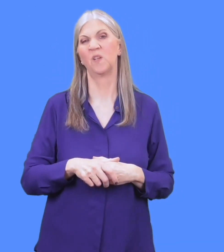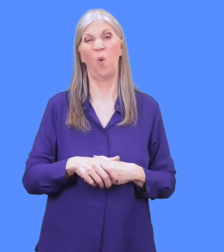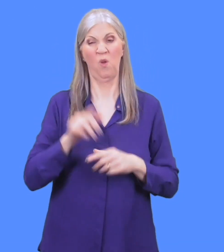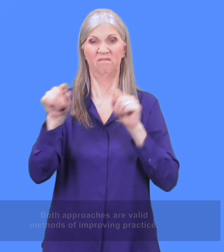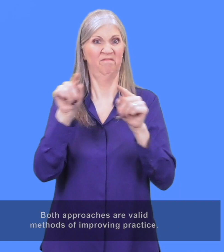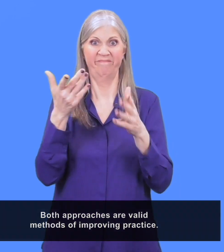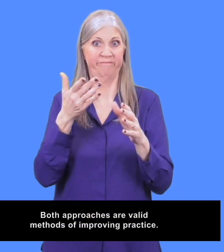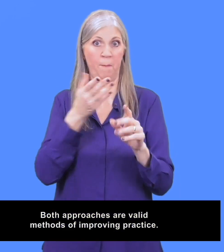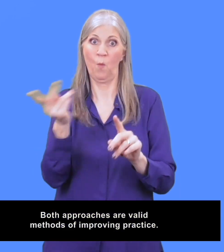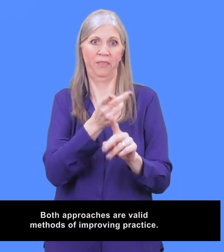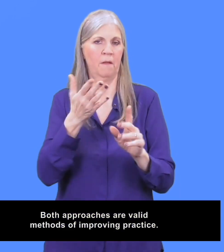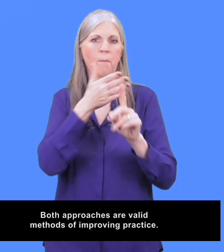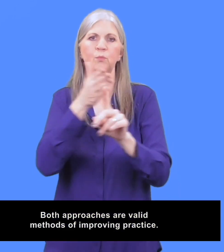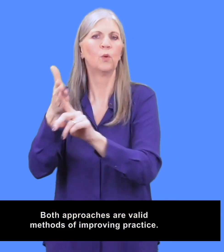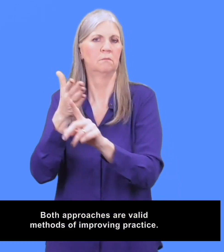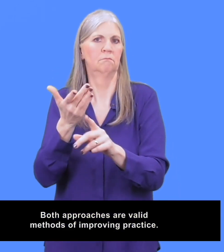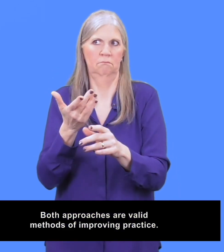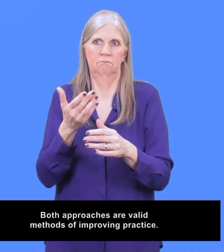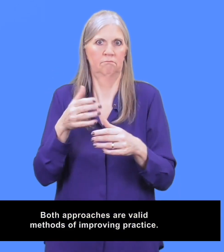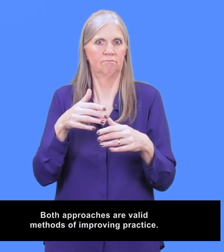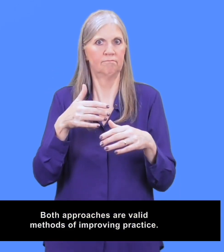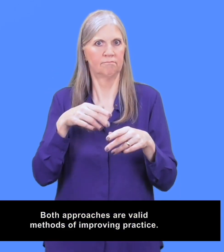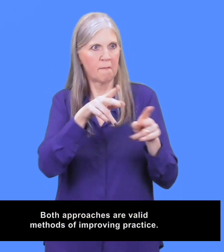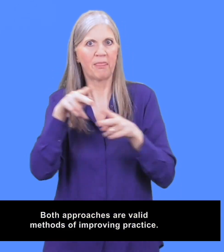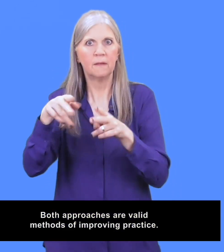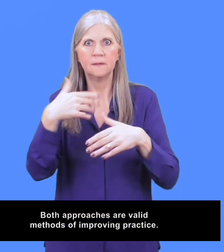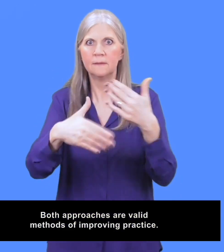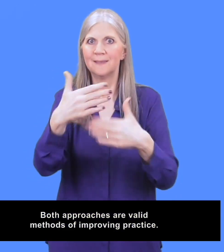Both approaches are valid methods of improving practice.